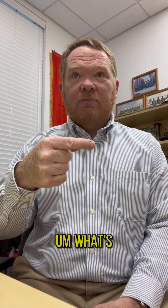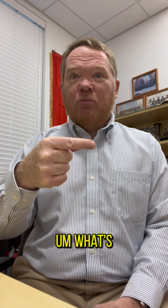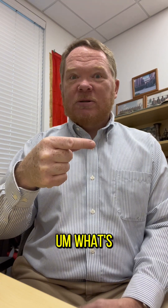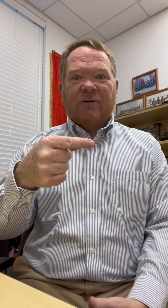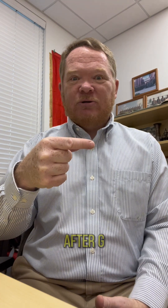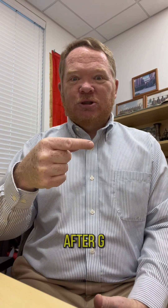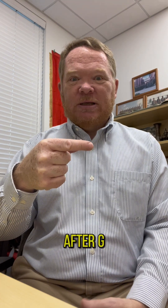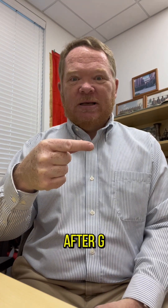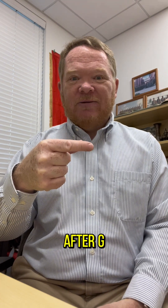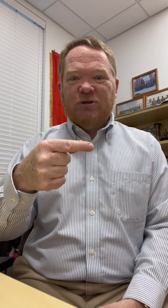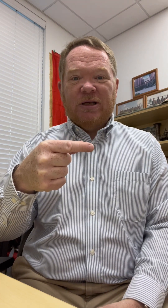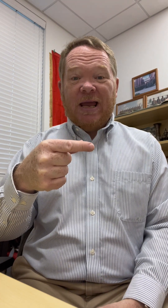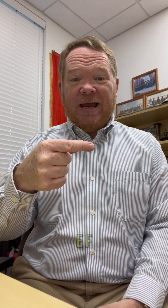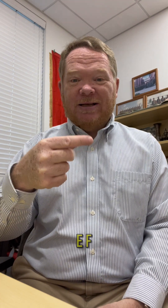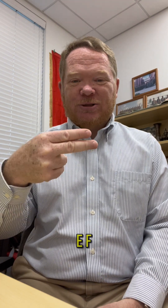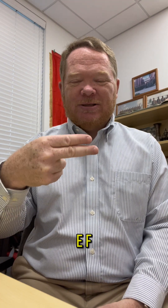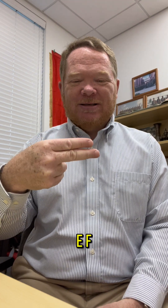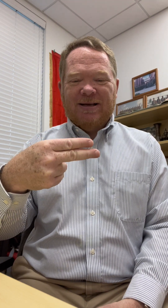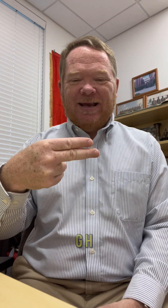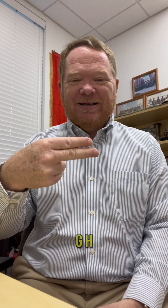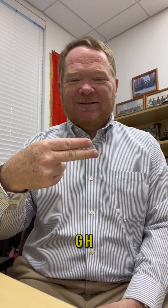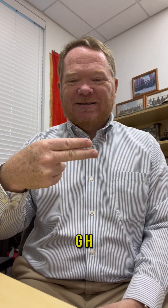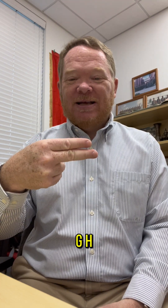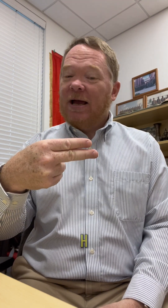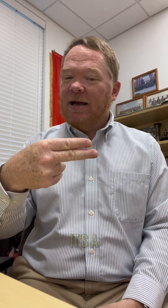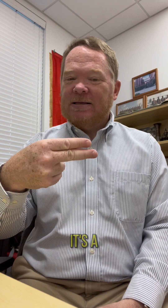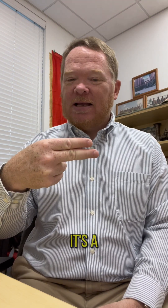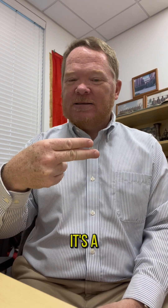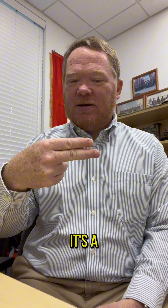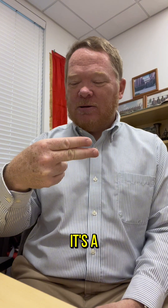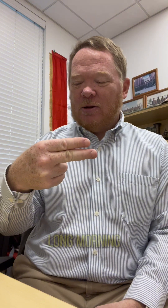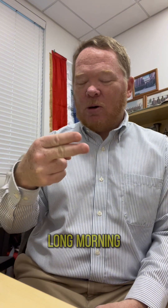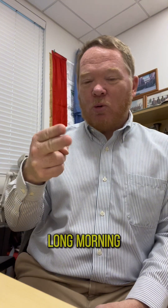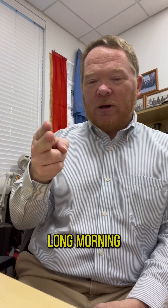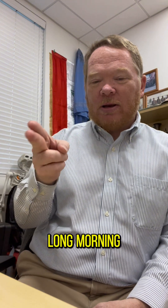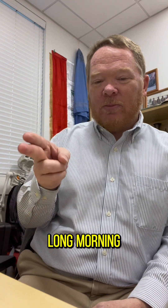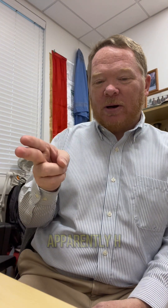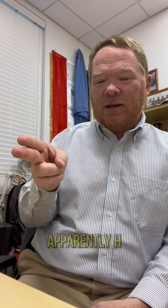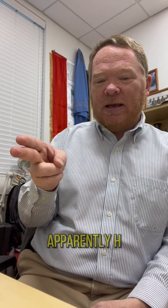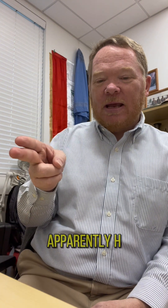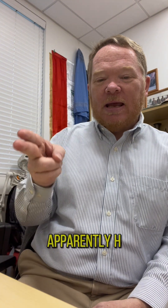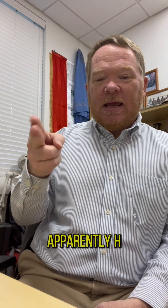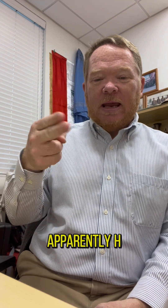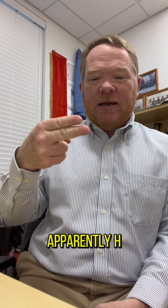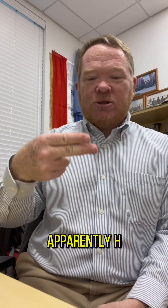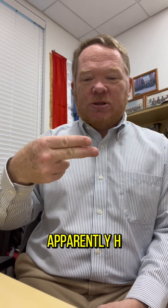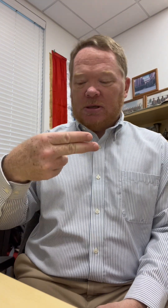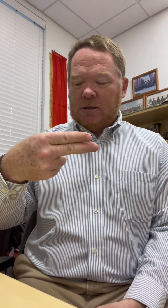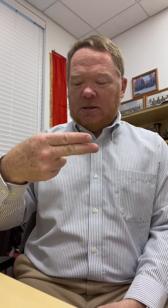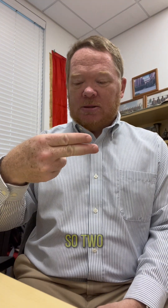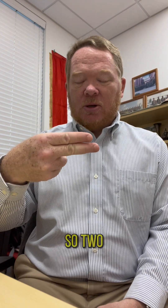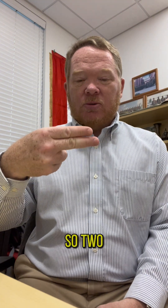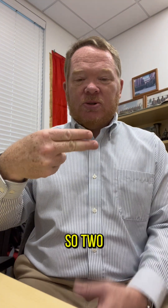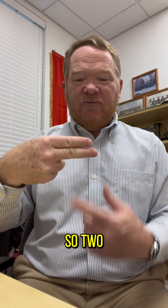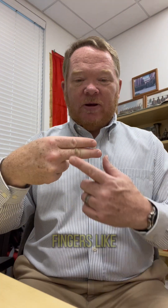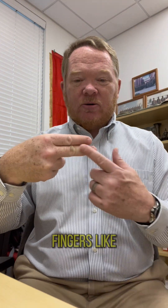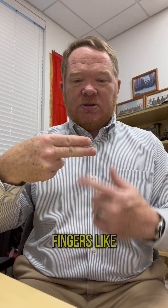What's after G? E, F, G, H. H. It's a long morning, apparently. H. So two fingers